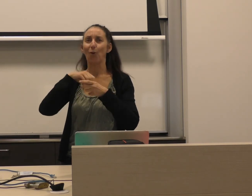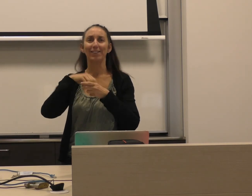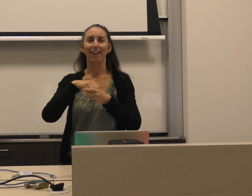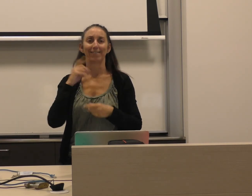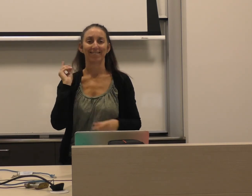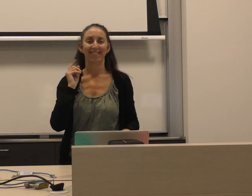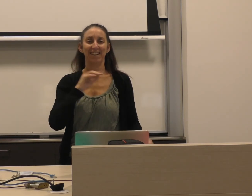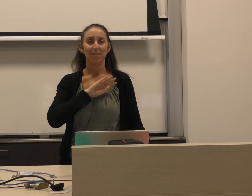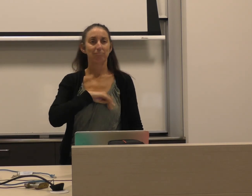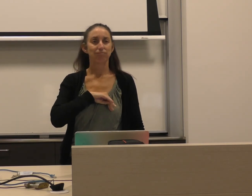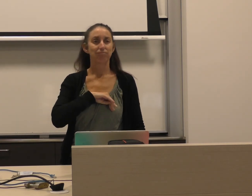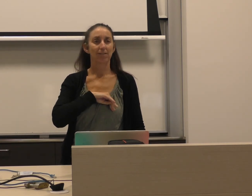I can't remember what the context was.